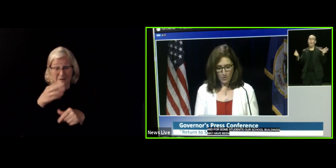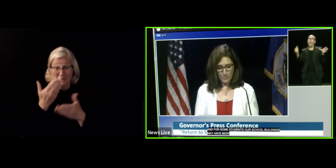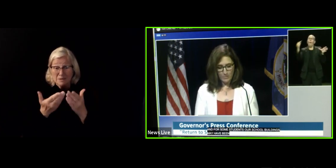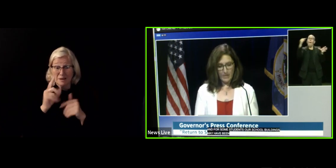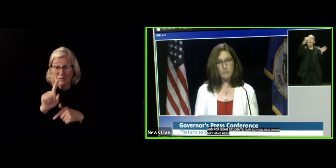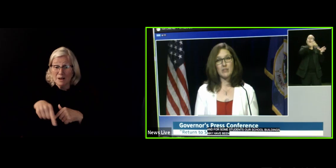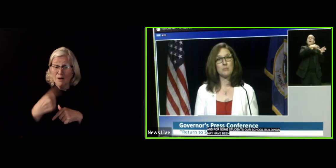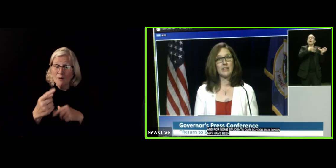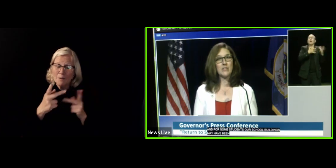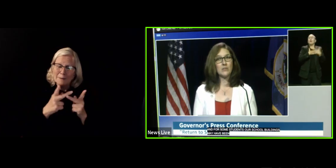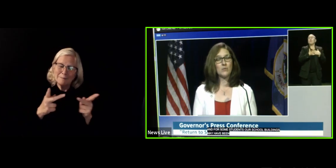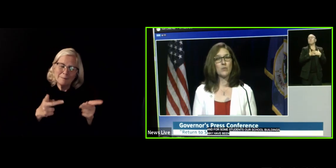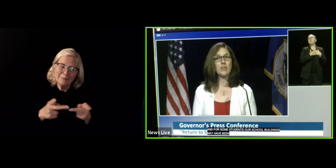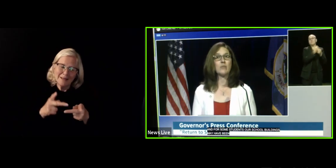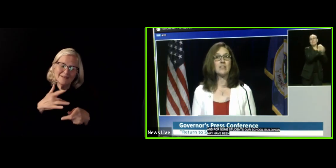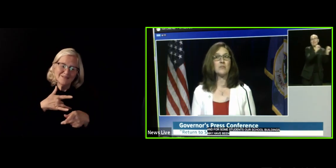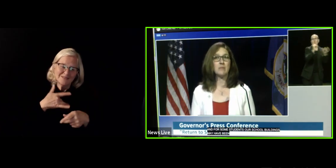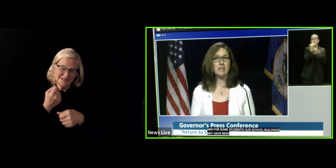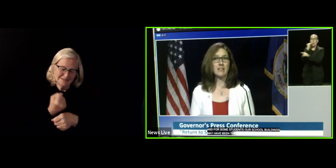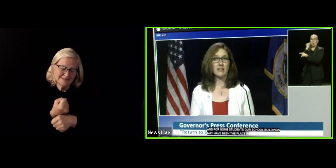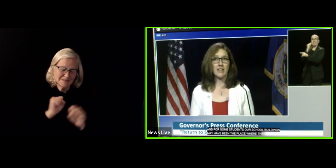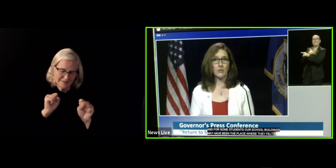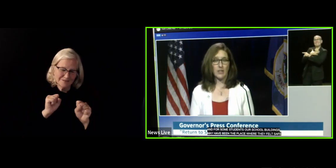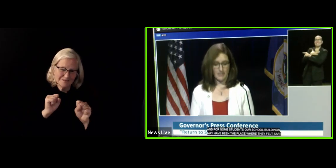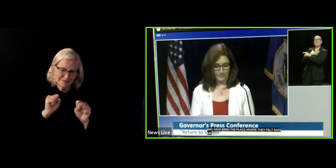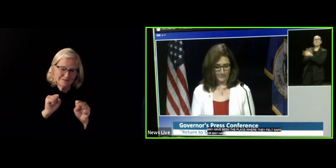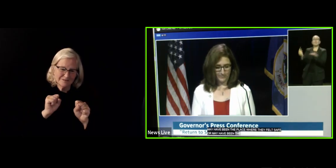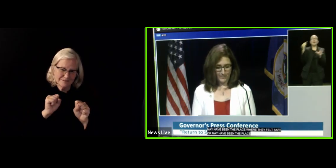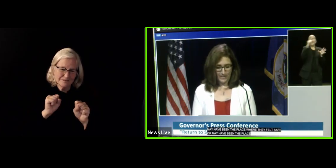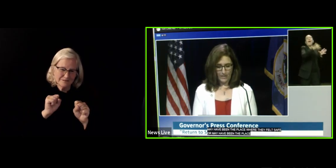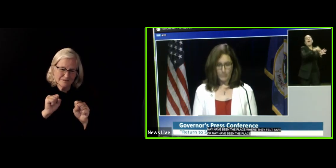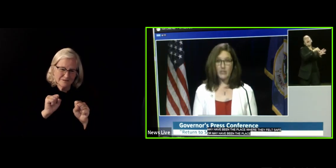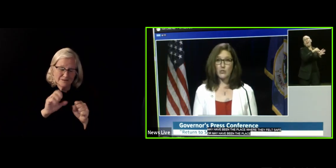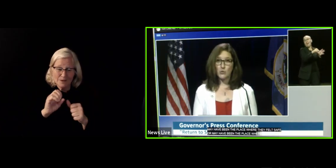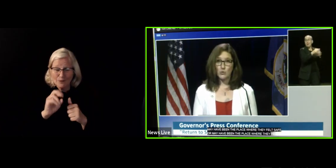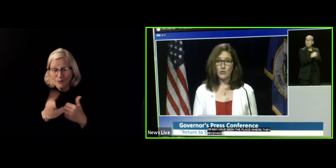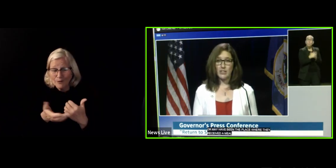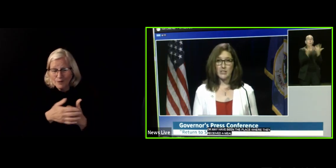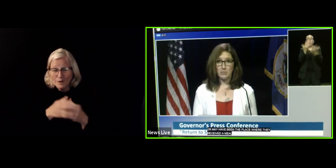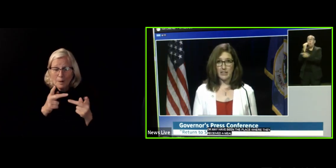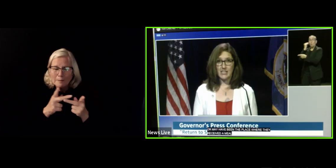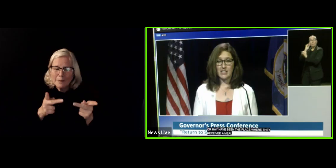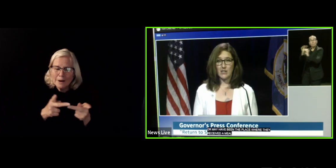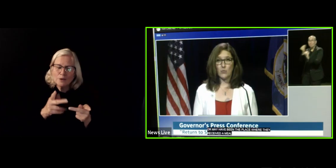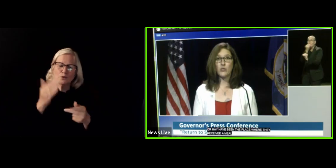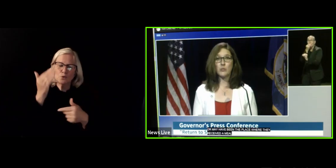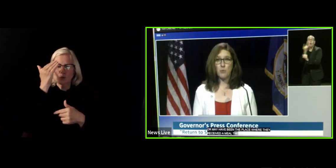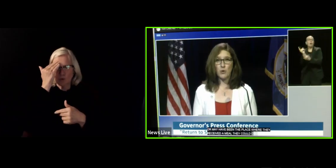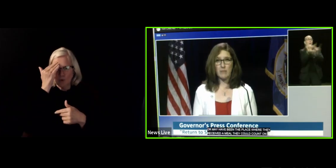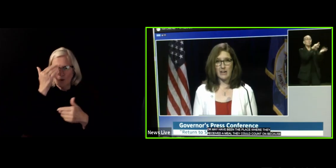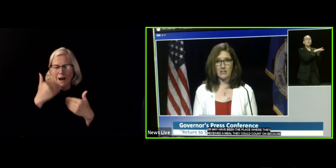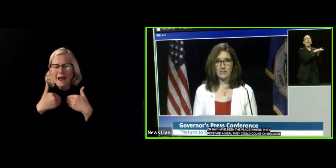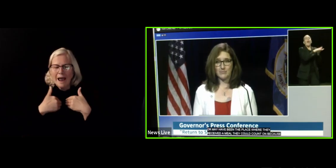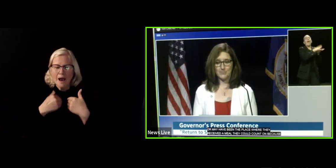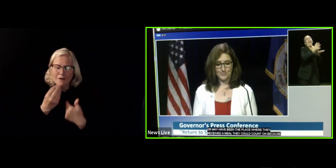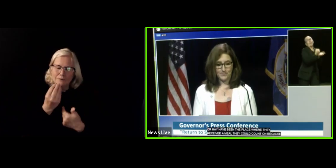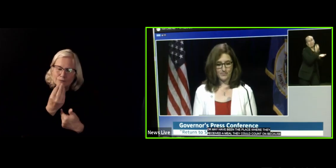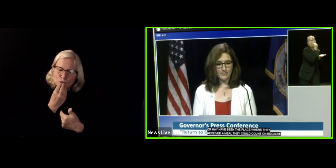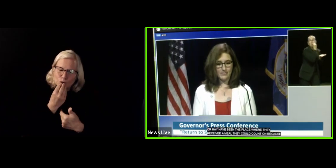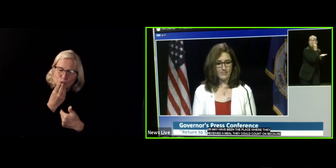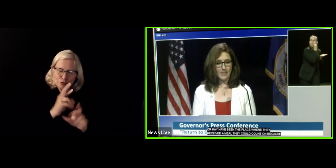or may have been the place where they received a meal they could count on, because school is a place where support matters.